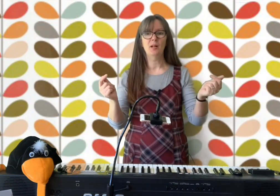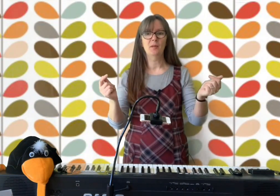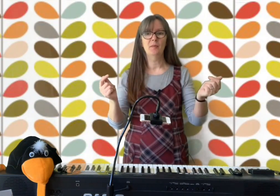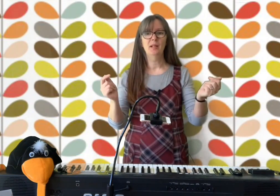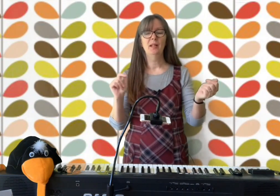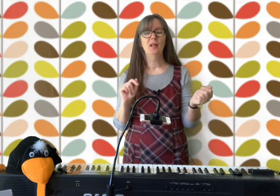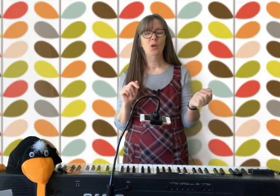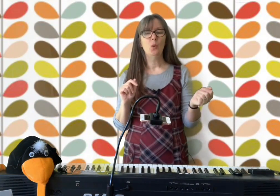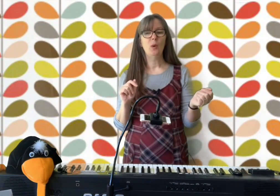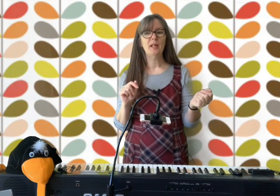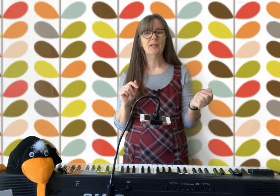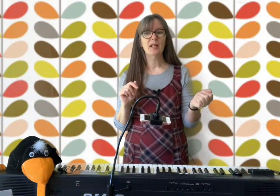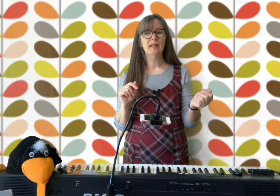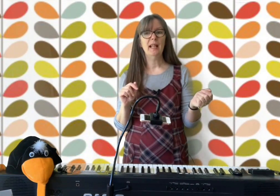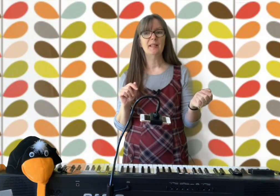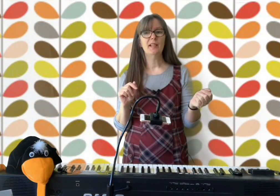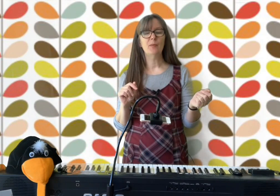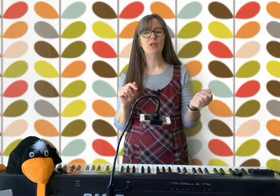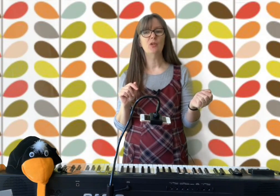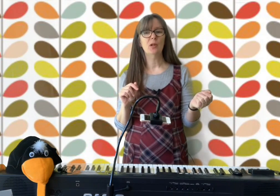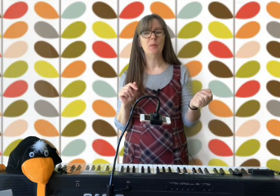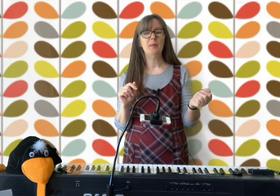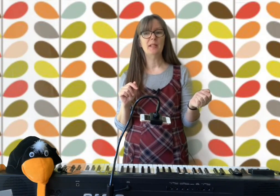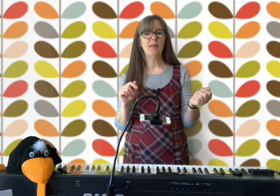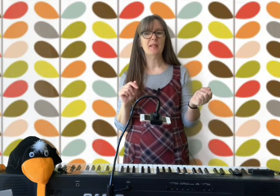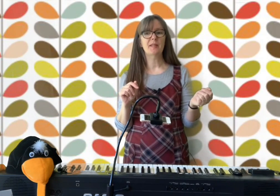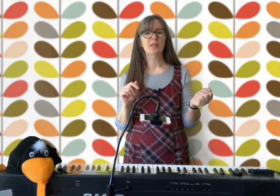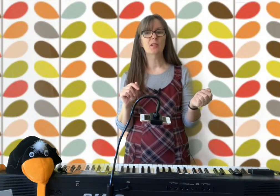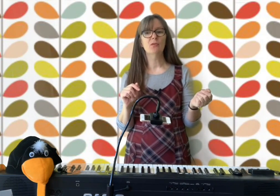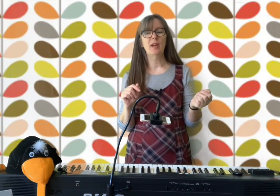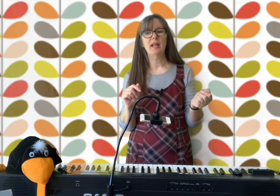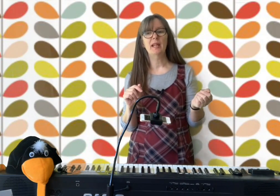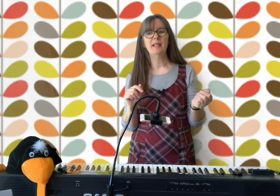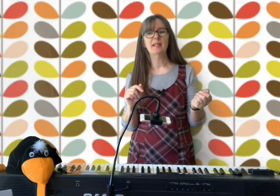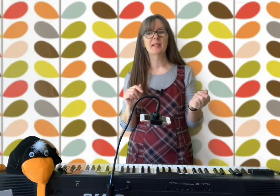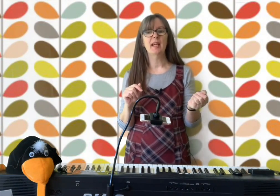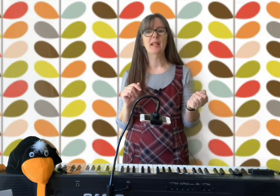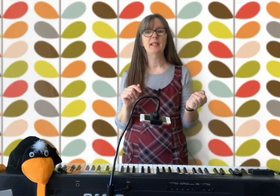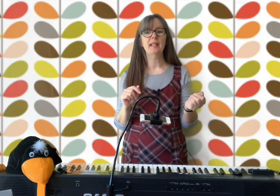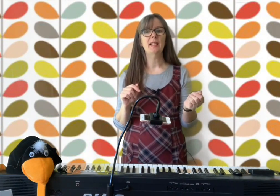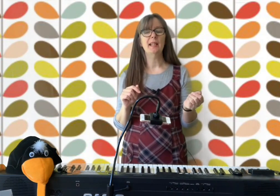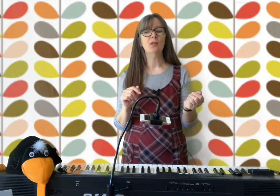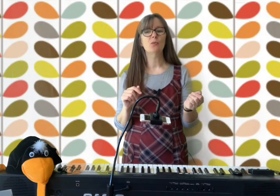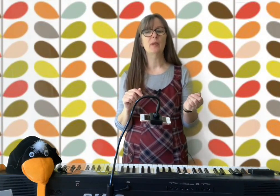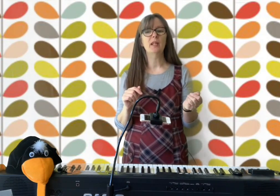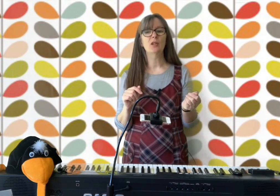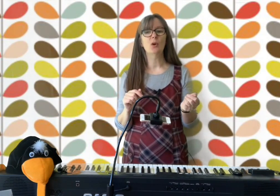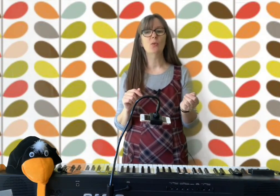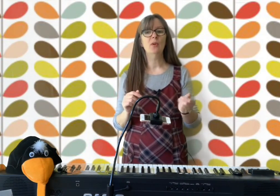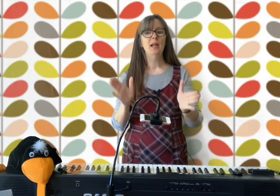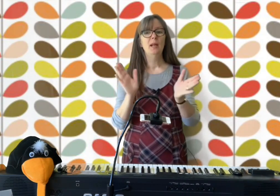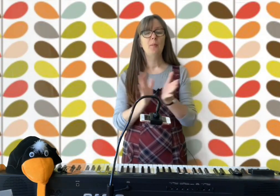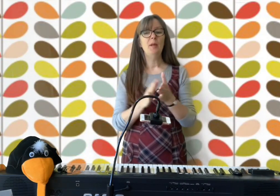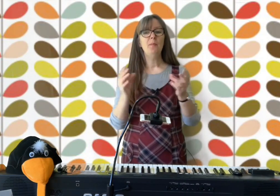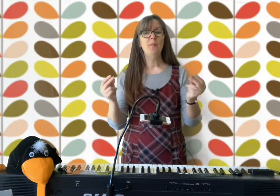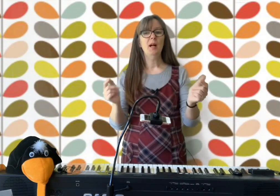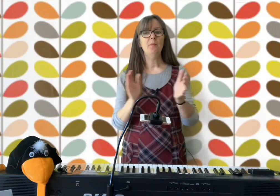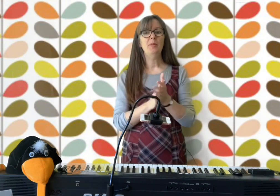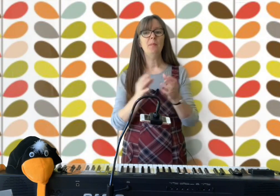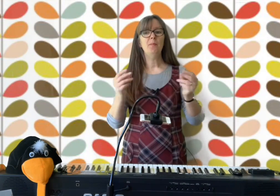bum. Well done. Let's see if we can do it a wee bitty faster. Ready, steady, here we go. Bim